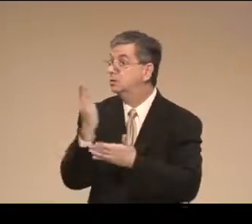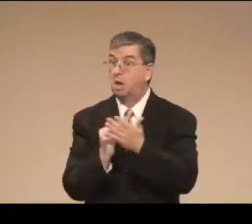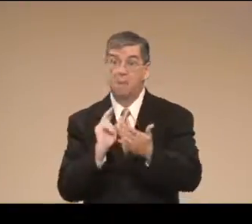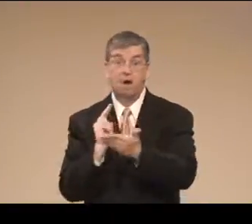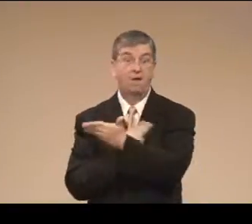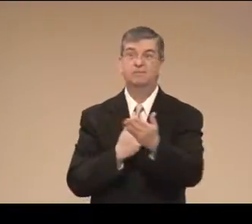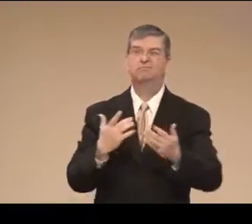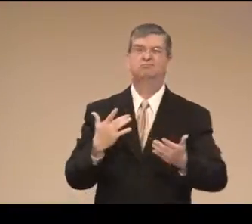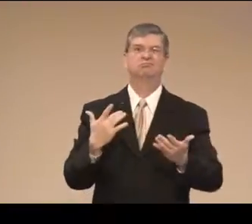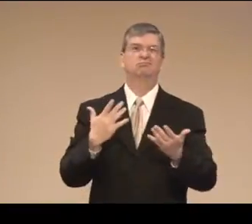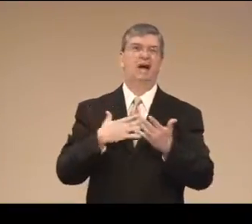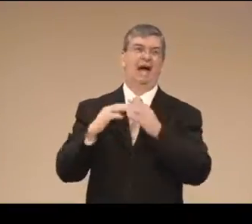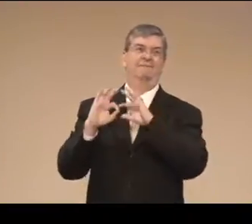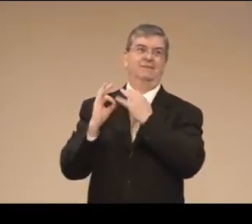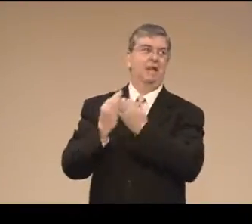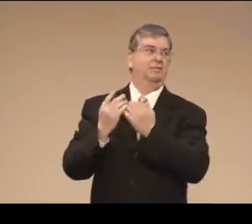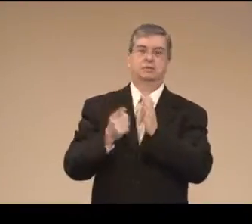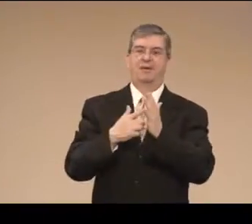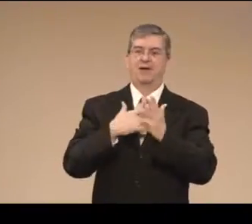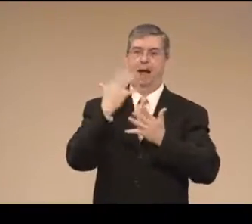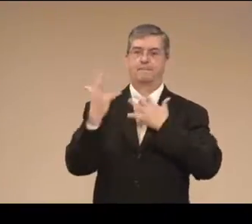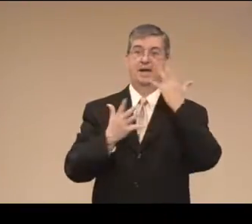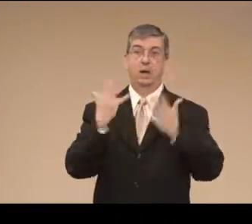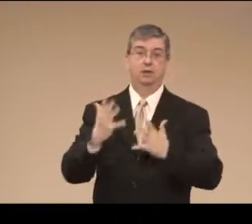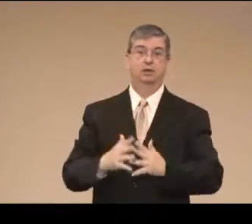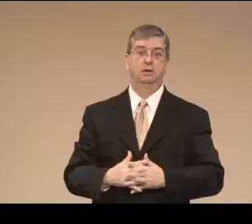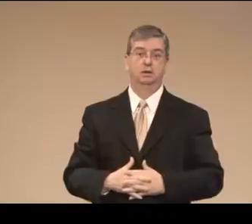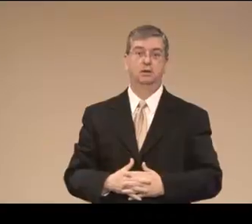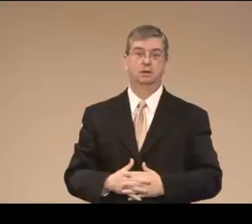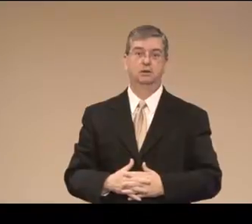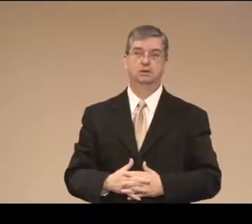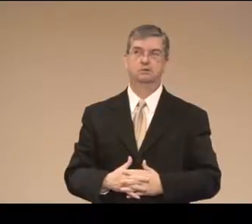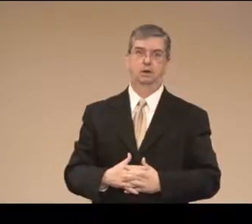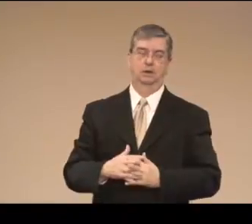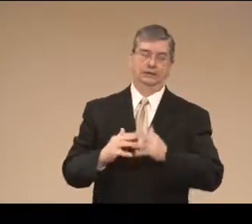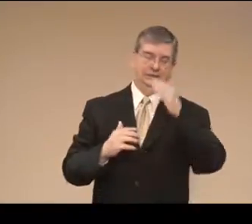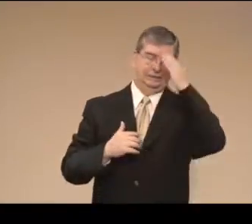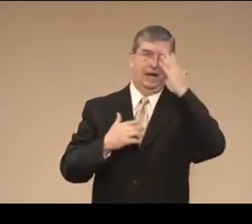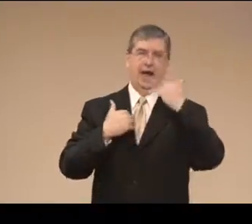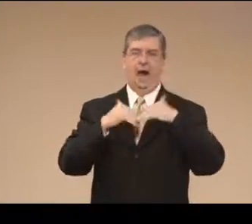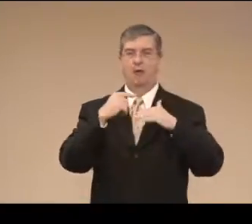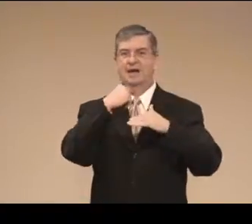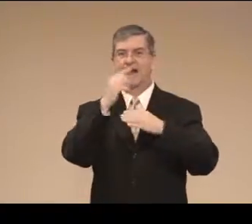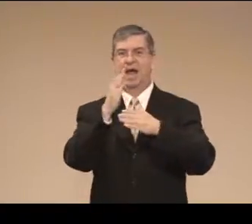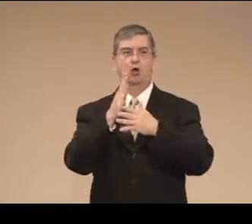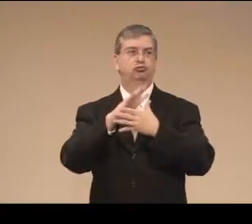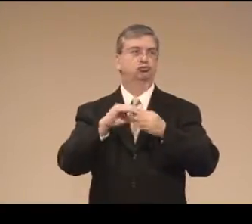prominent. And not only do people don't know them, they don't know me. And so there was a level